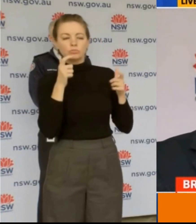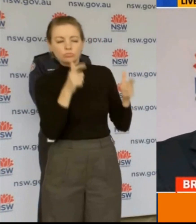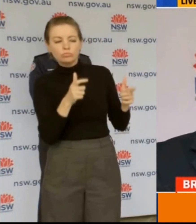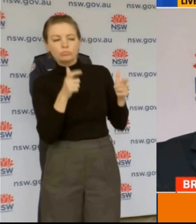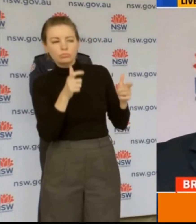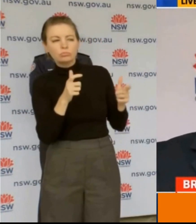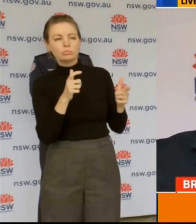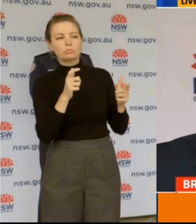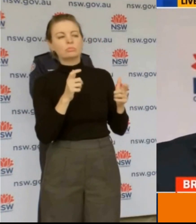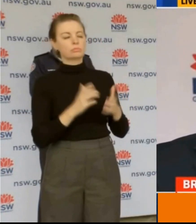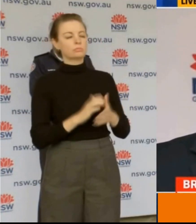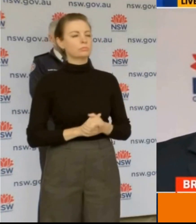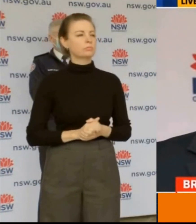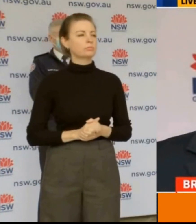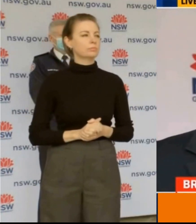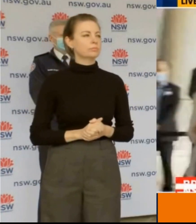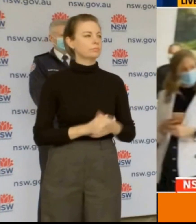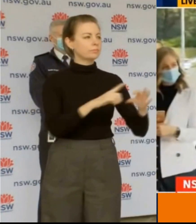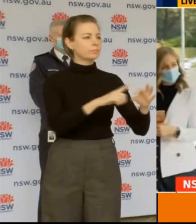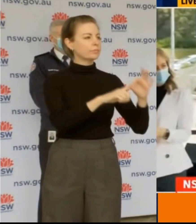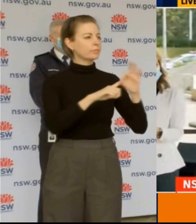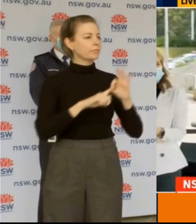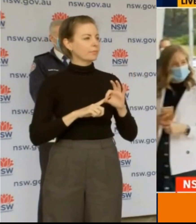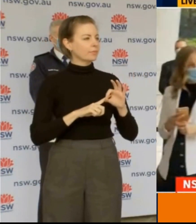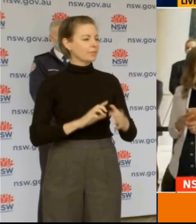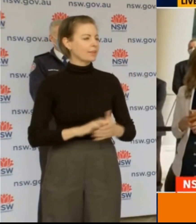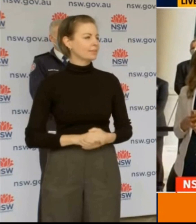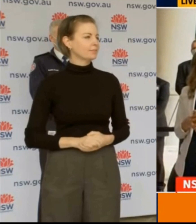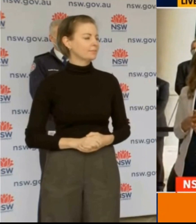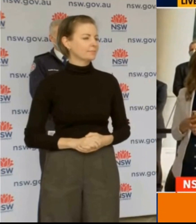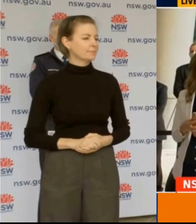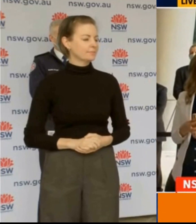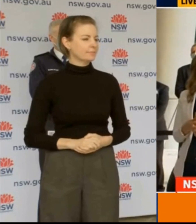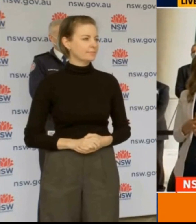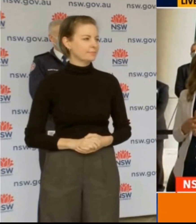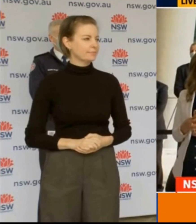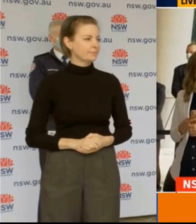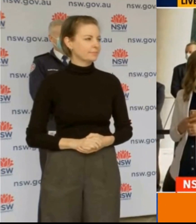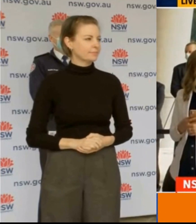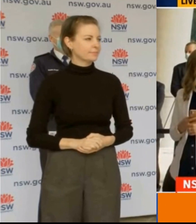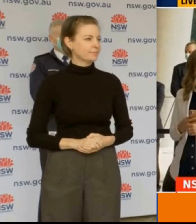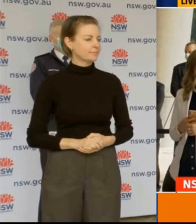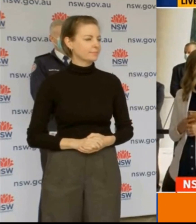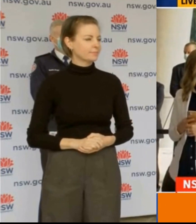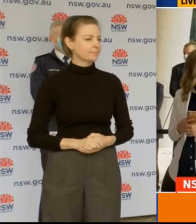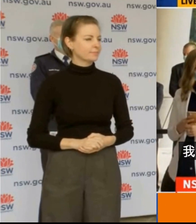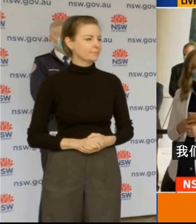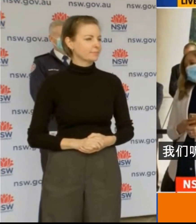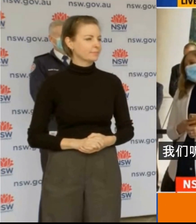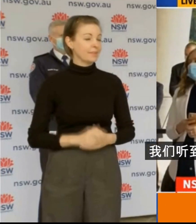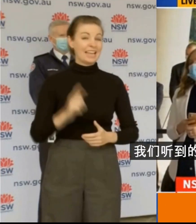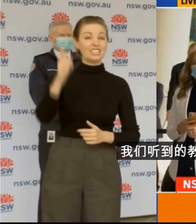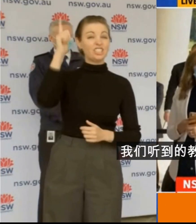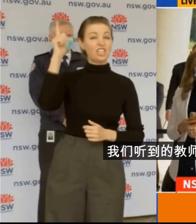Danica, I can just go to Lucy first, then come to you. I think Antonella's before. Oh, Antonella, sorry. That's right. In terms of vaccination for teachers, we're